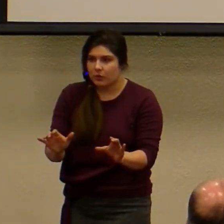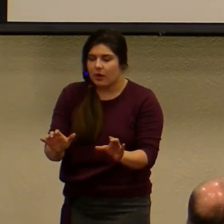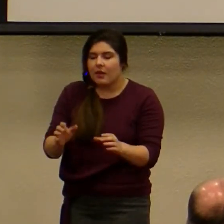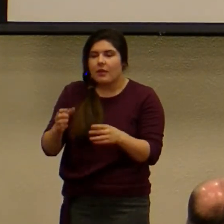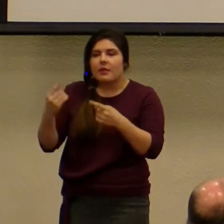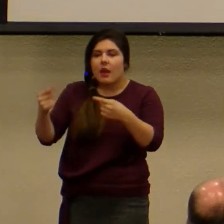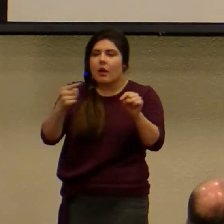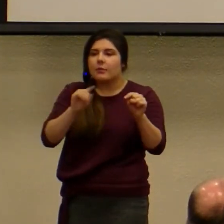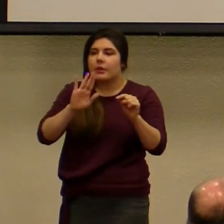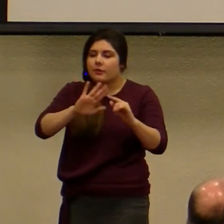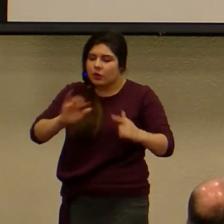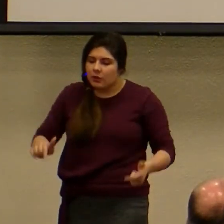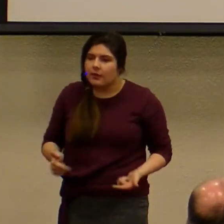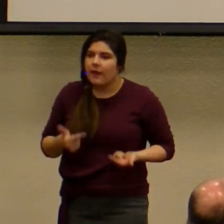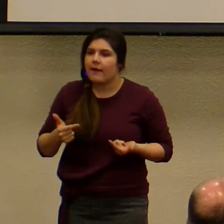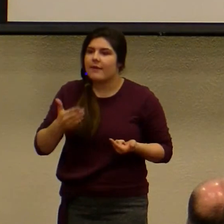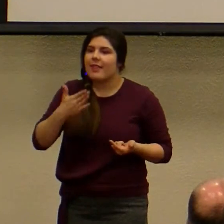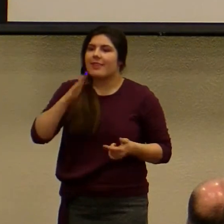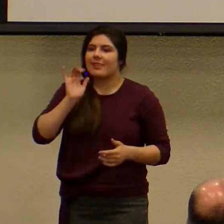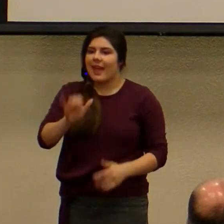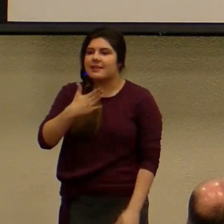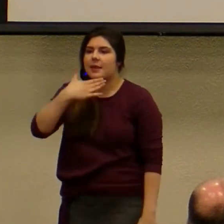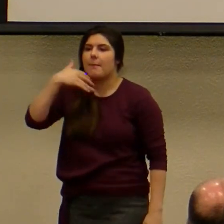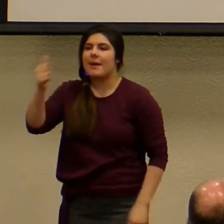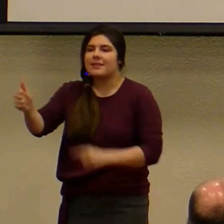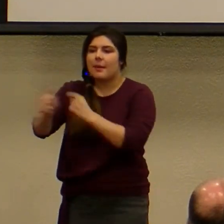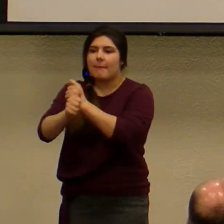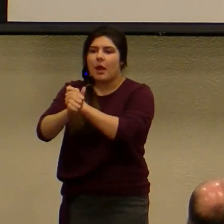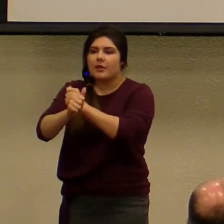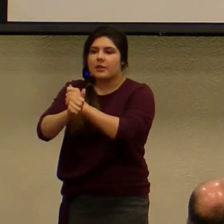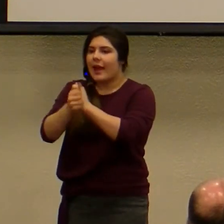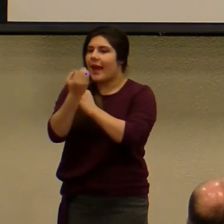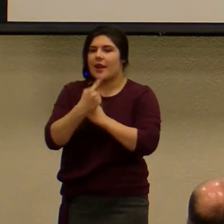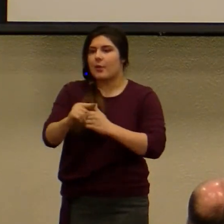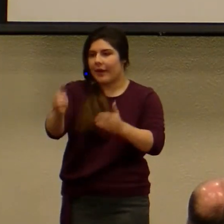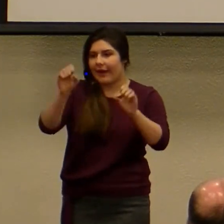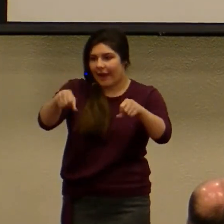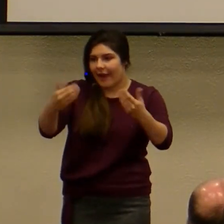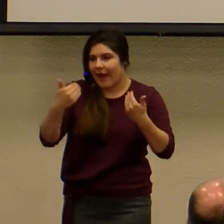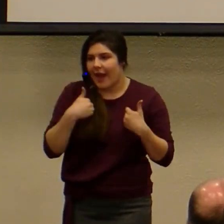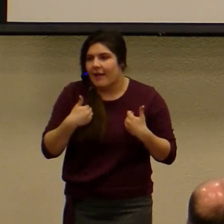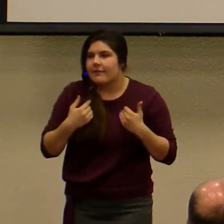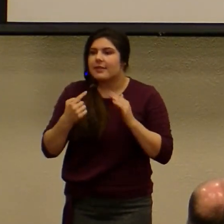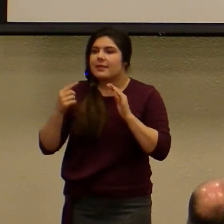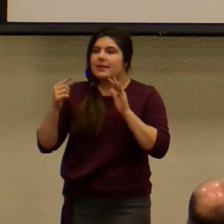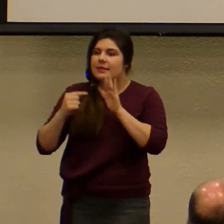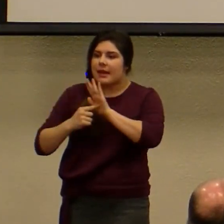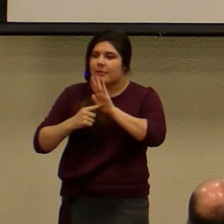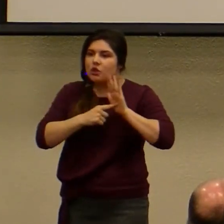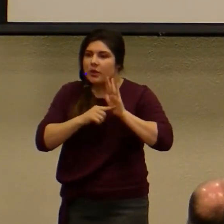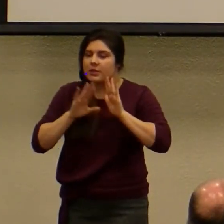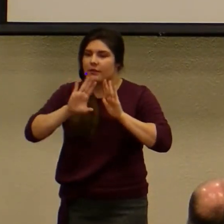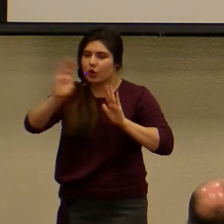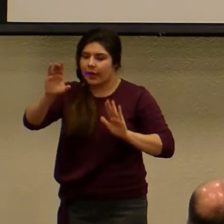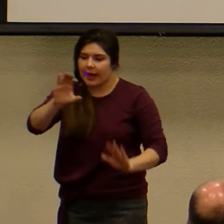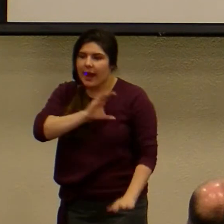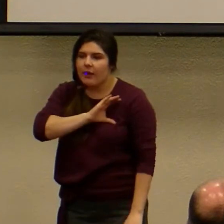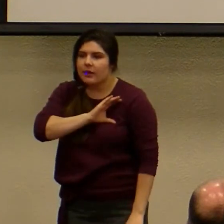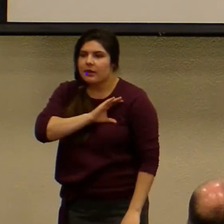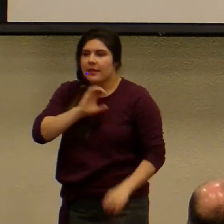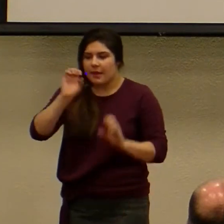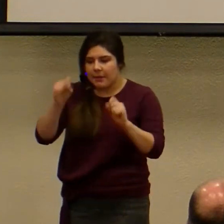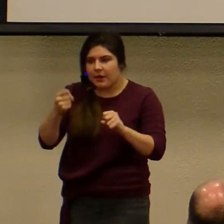life is the best apologetic that anyone will ever have. The demonstration of your character, the ability for you